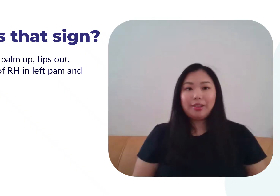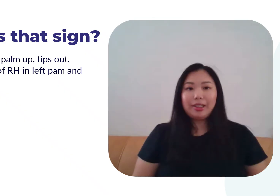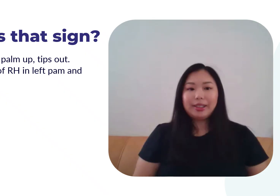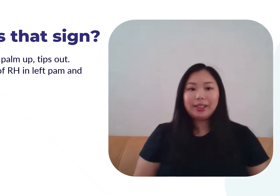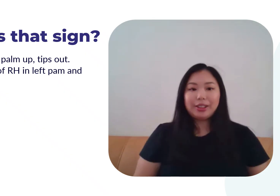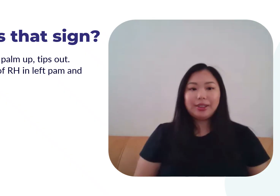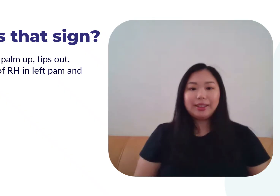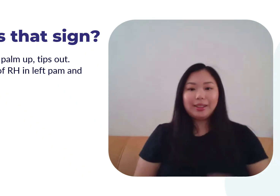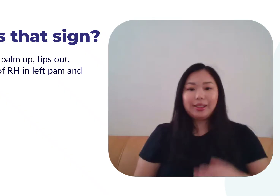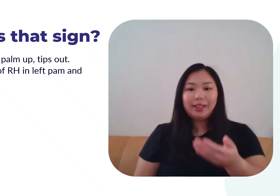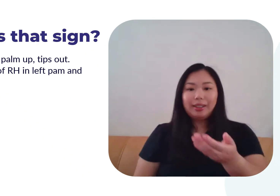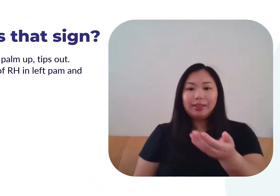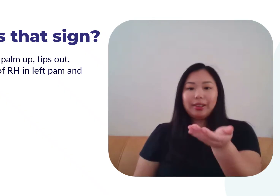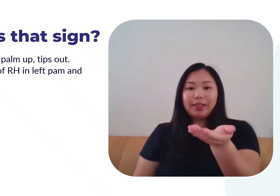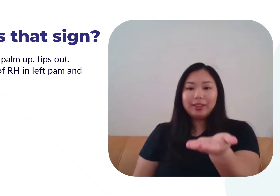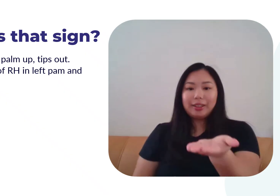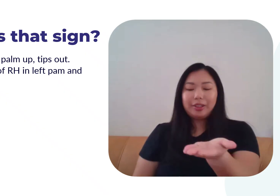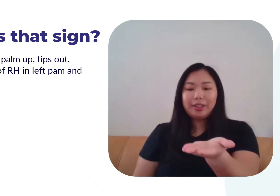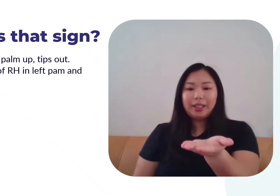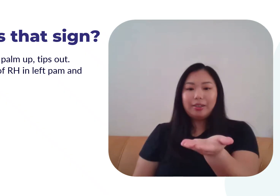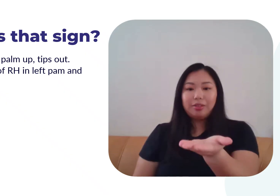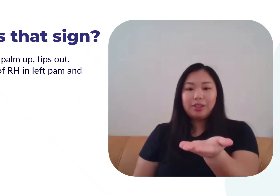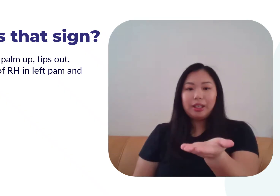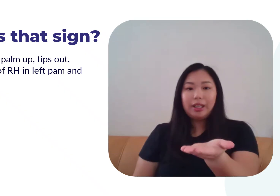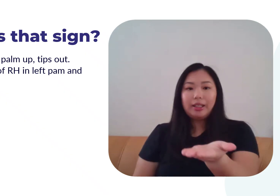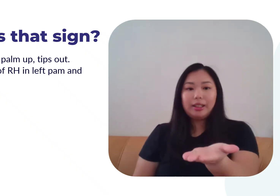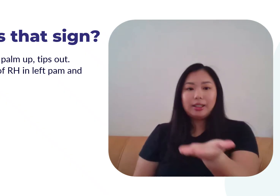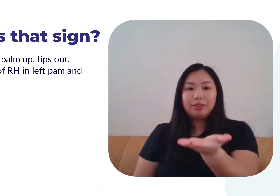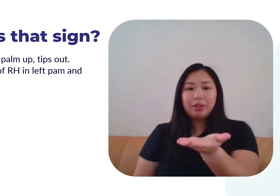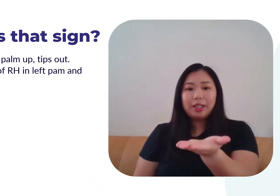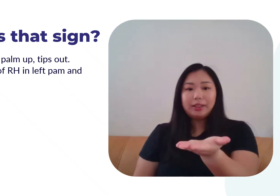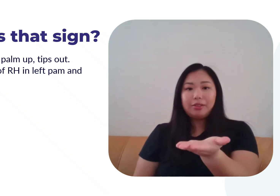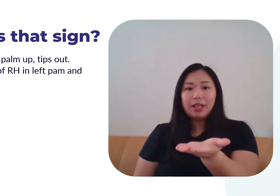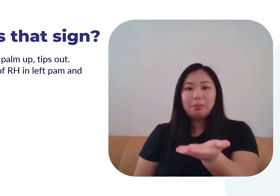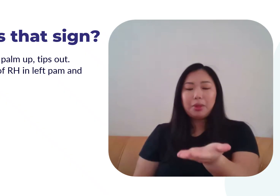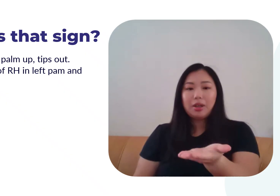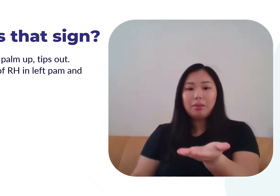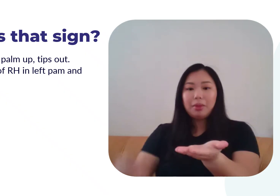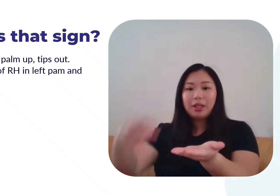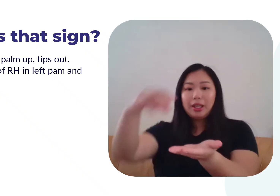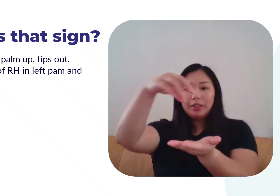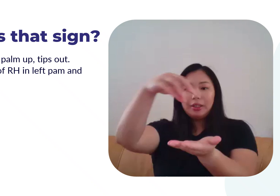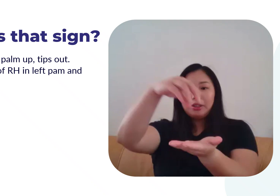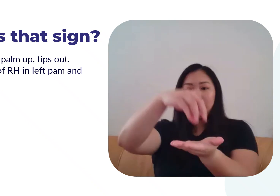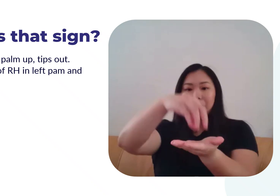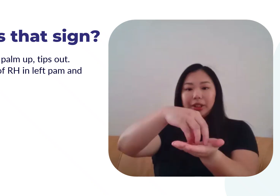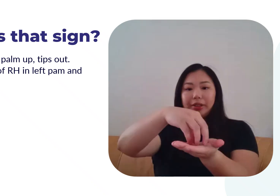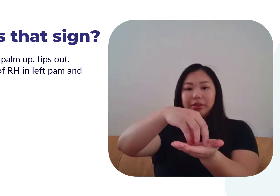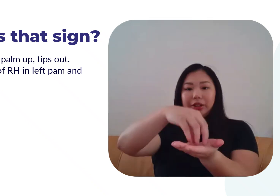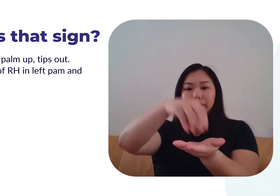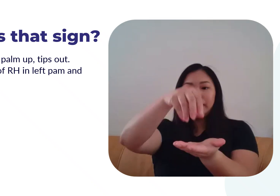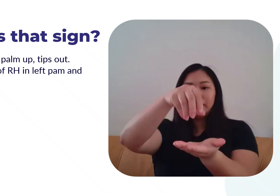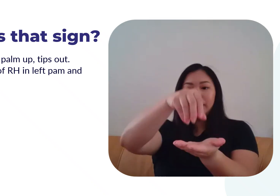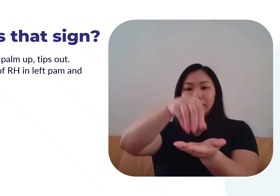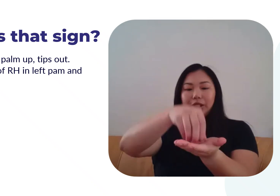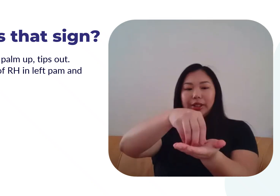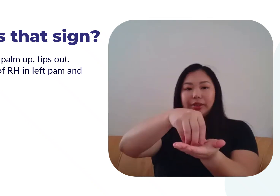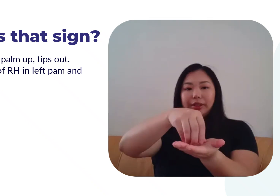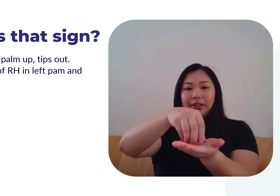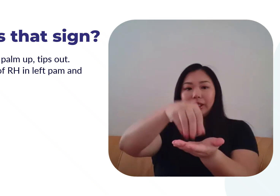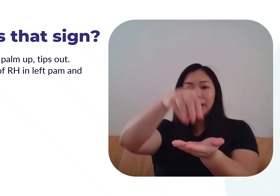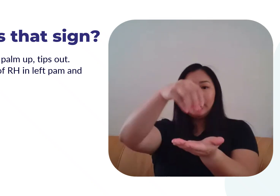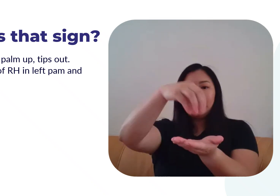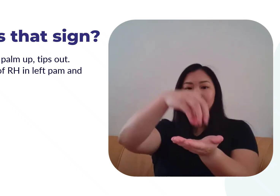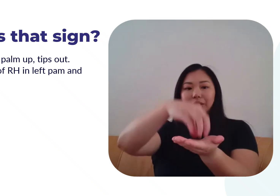The correct answer is cookie. So you have one hand that has a flat palm and you touch down, twist and touch